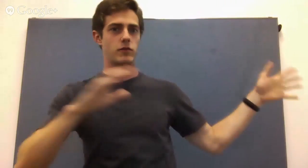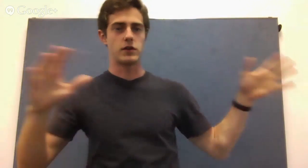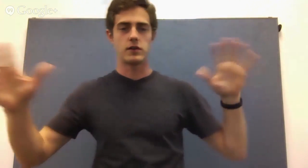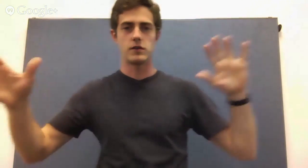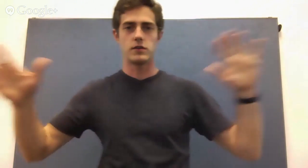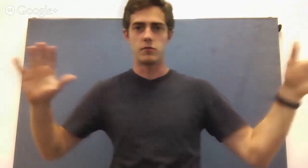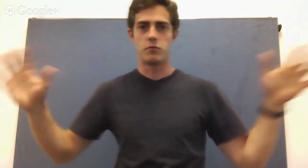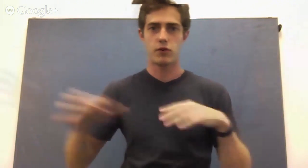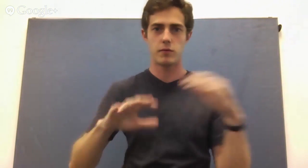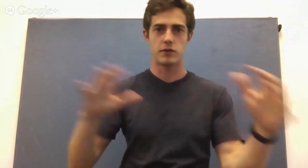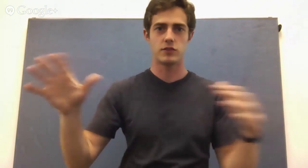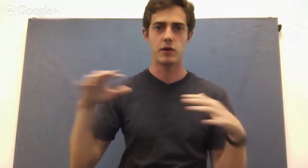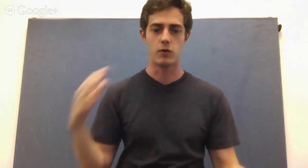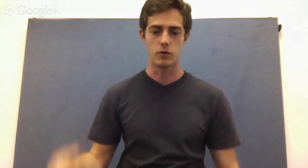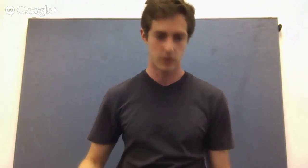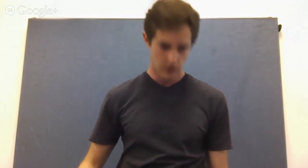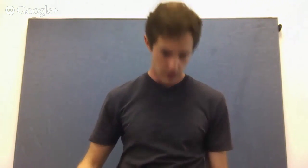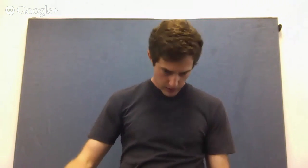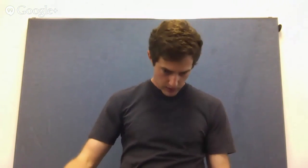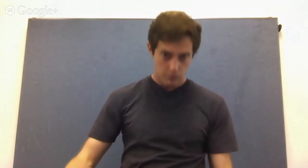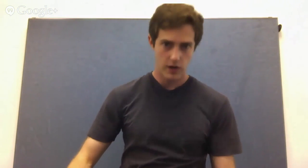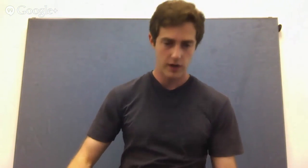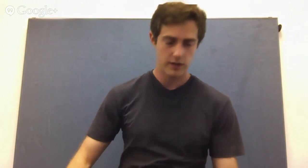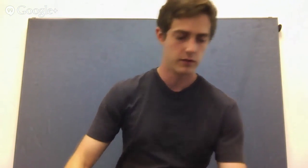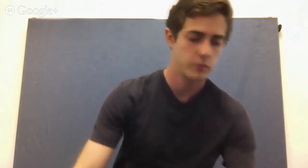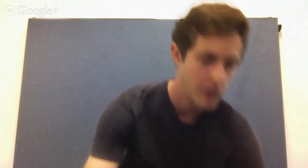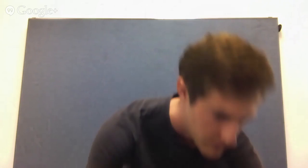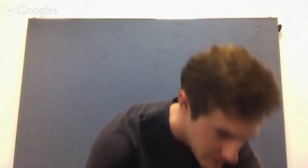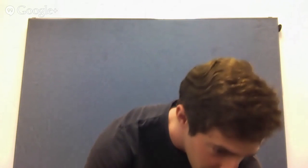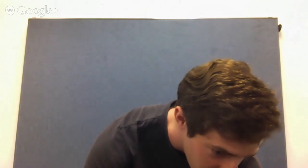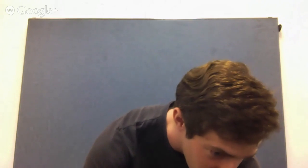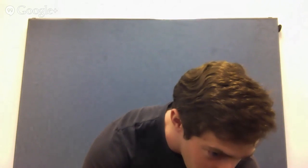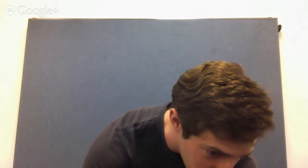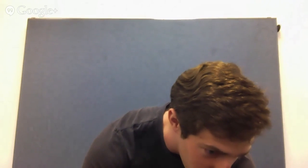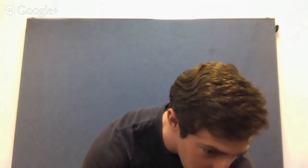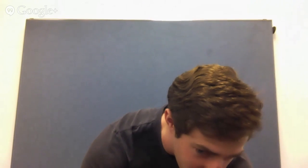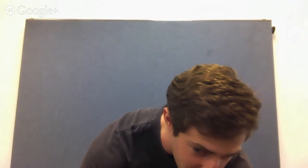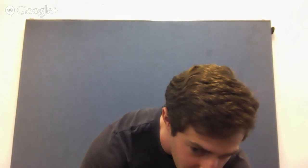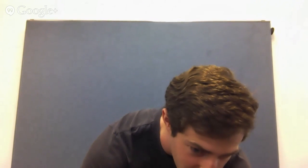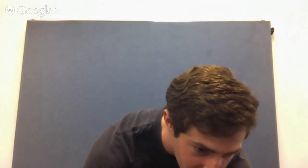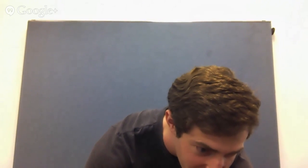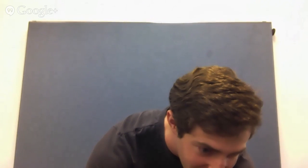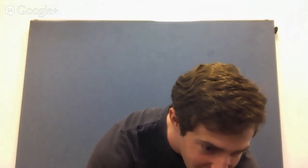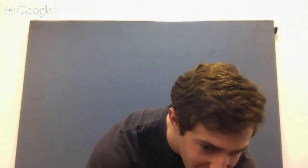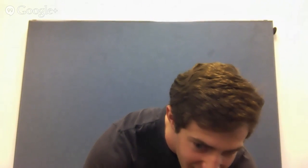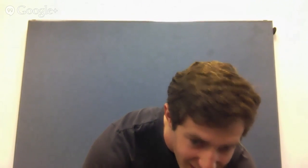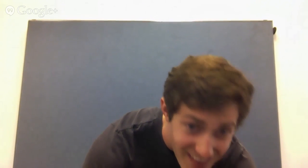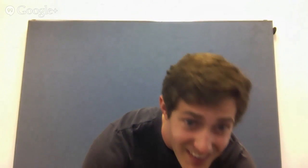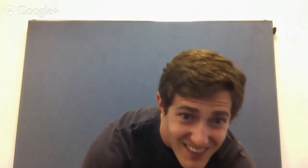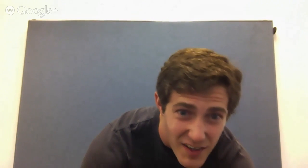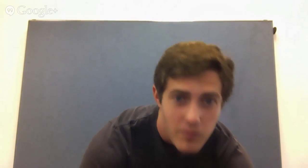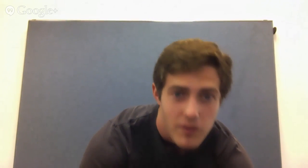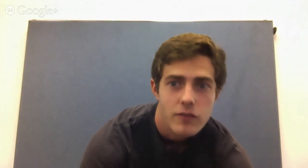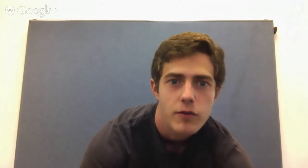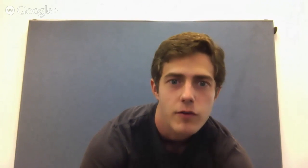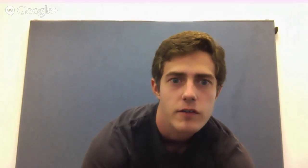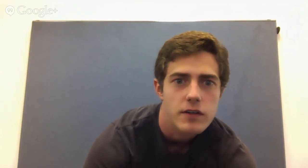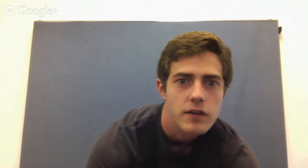here, you can pretty much see my whole practice space. I'm also gonna back this up as far as it can